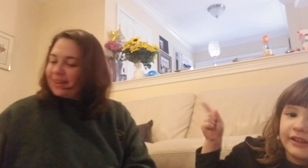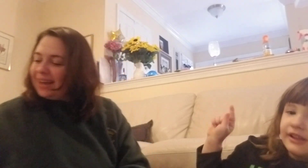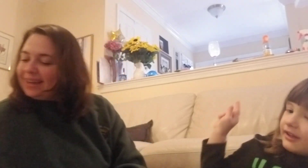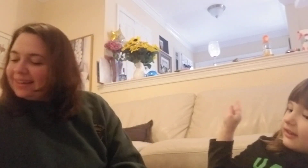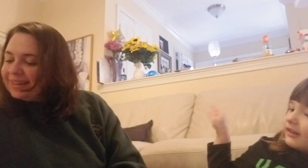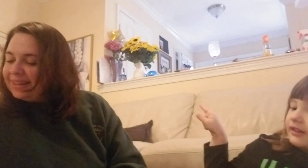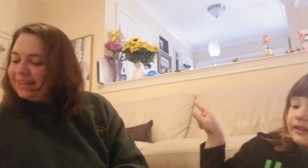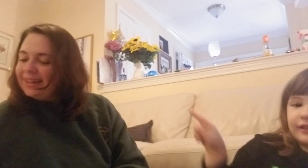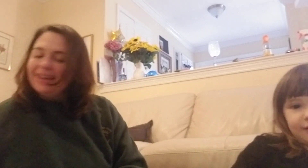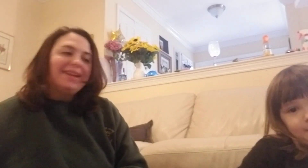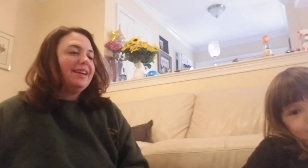Okay.